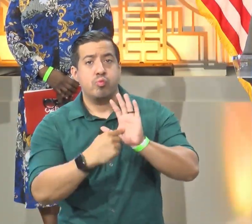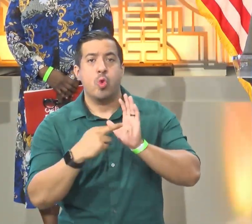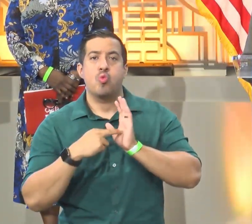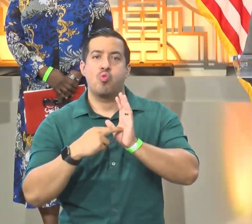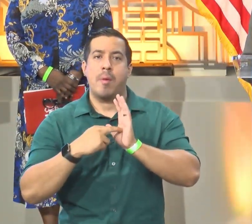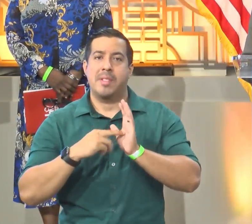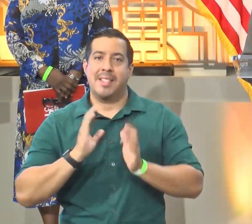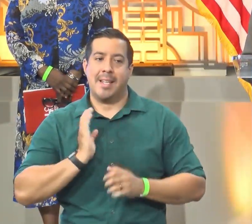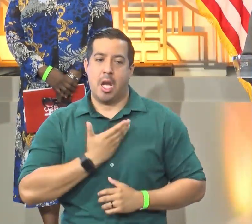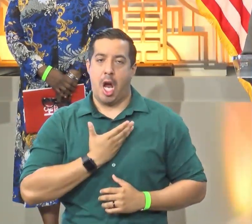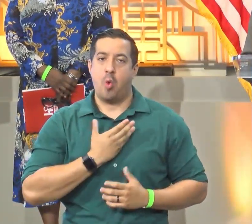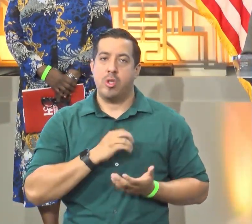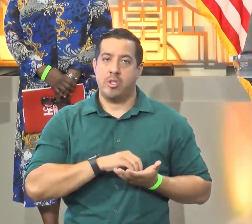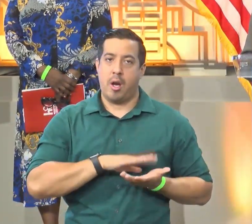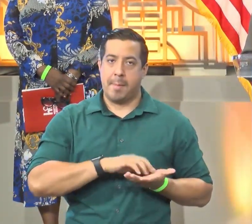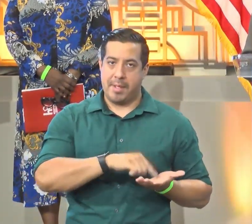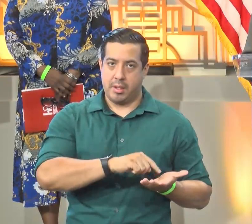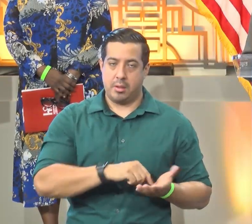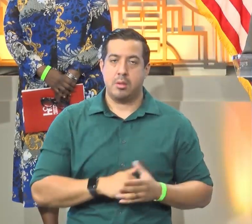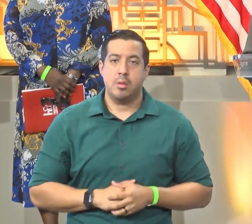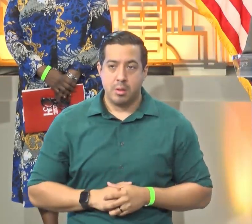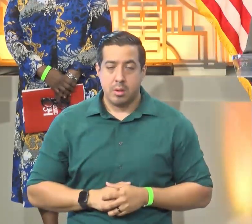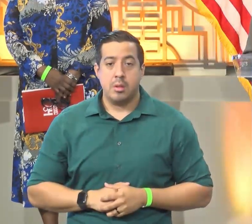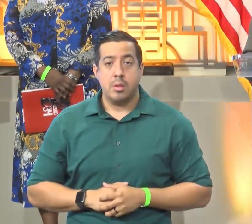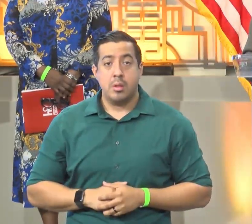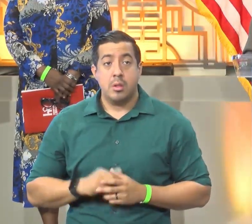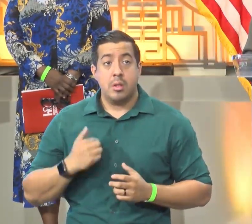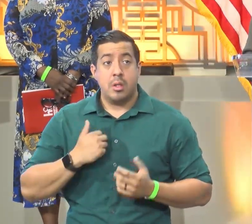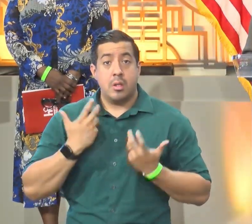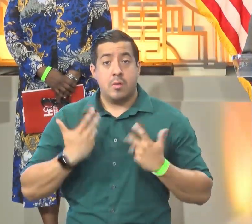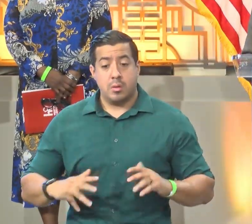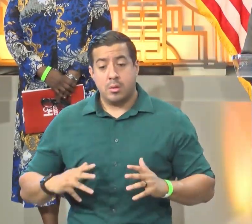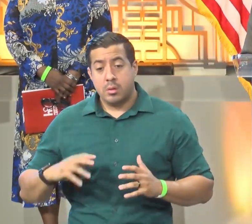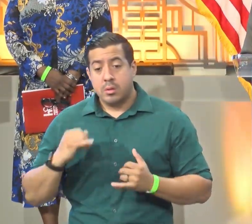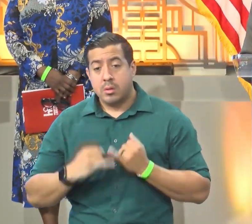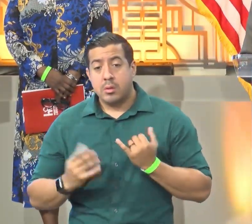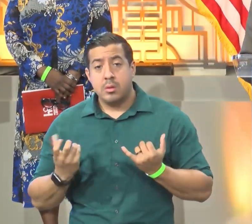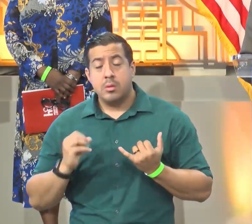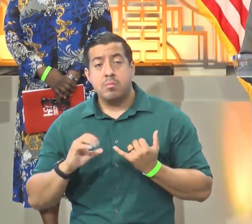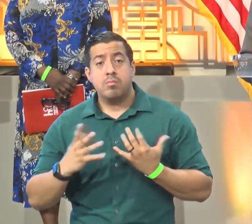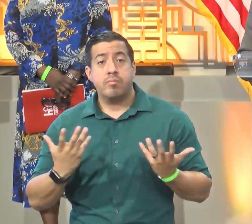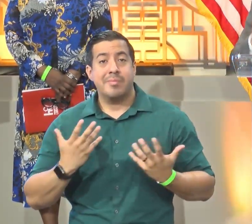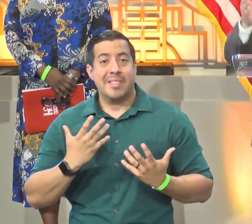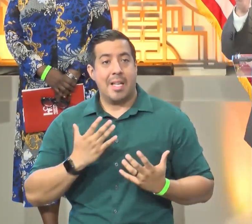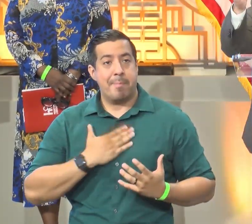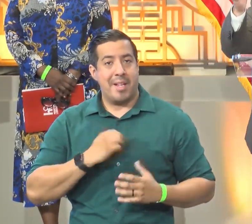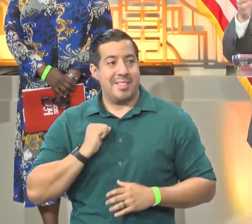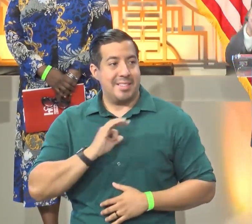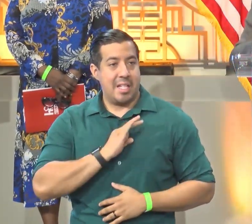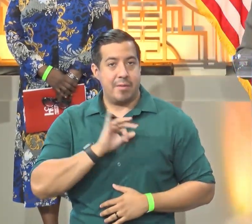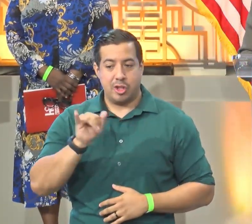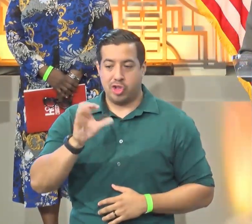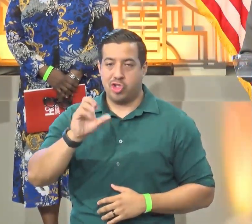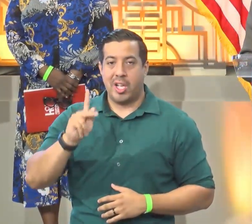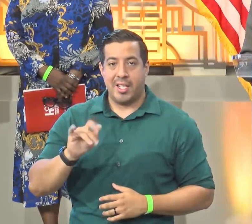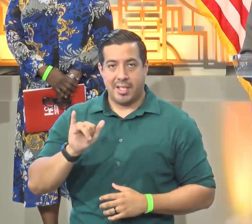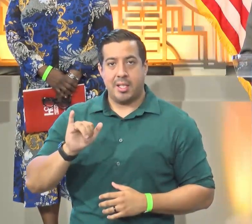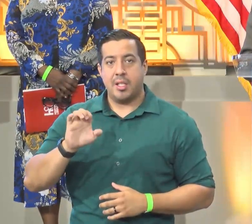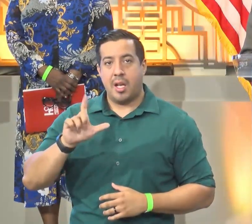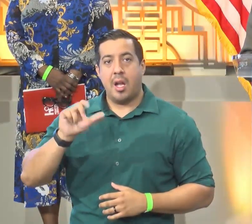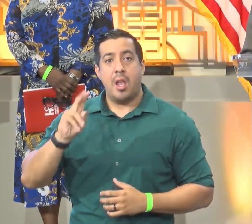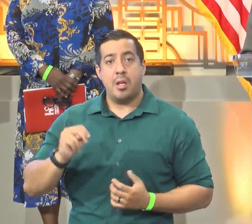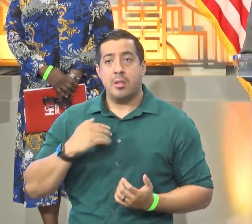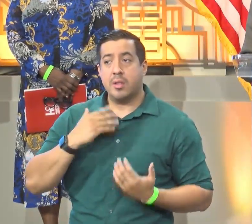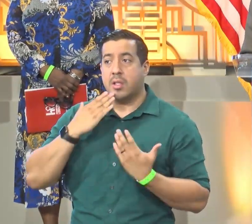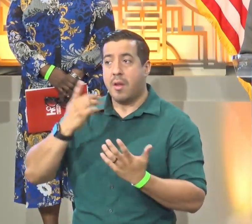our document. To finish, please let me recognize my staff, Jackie Aguilera, project